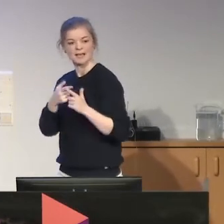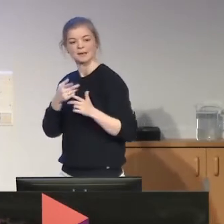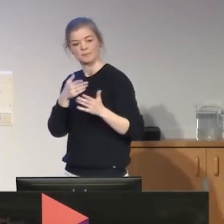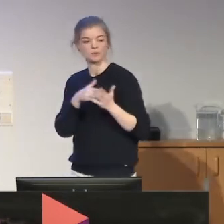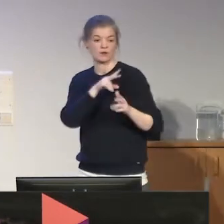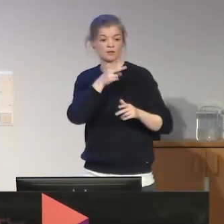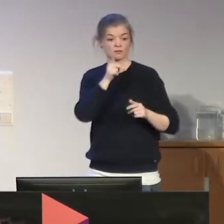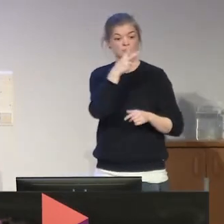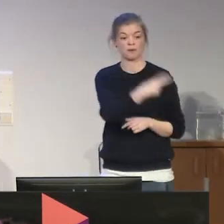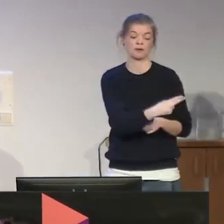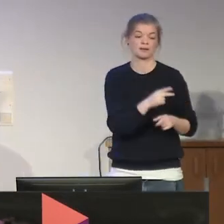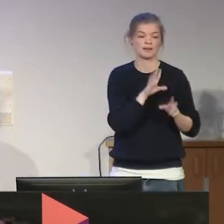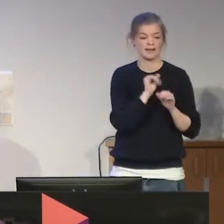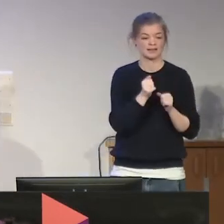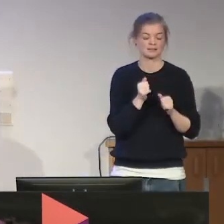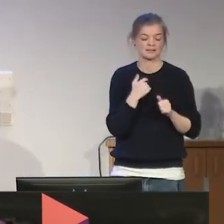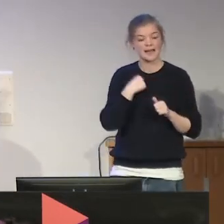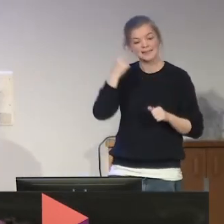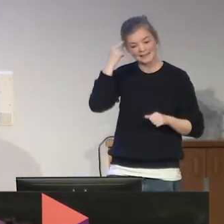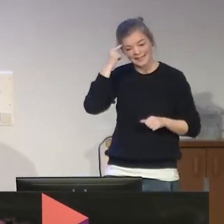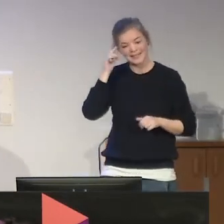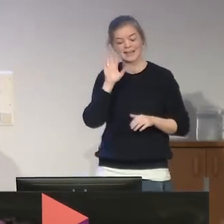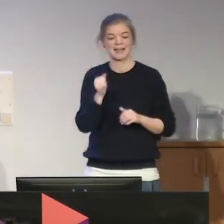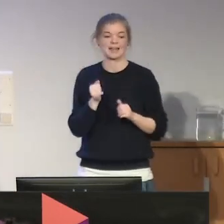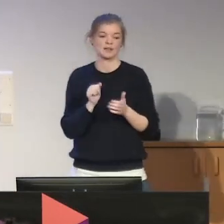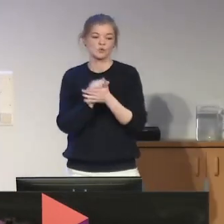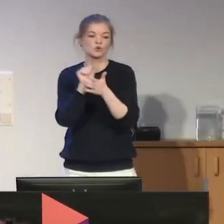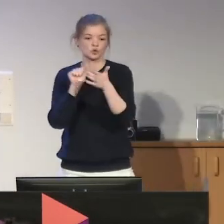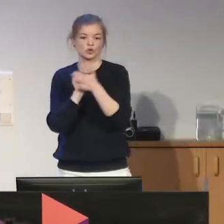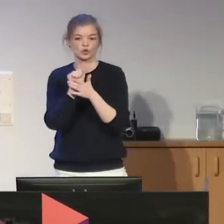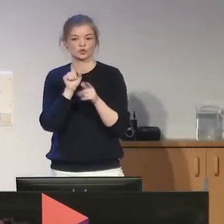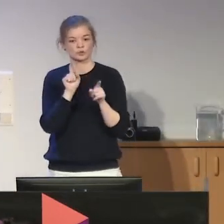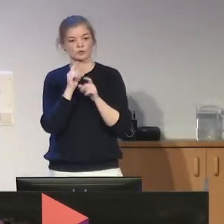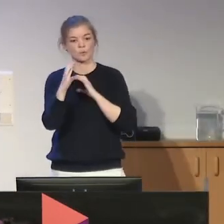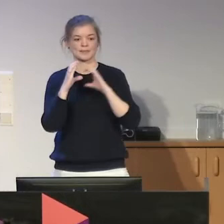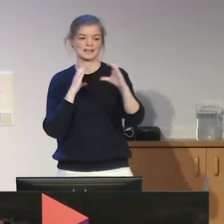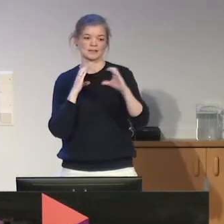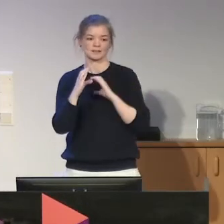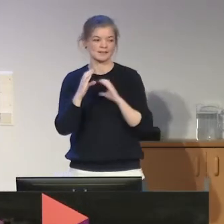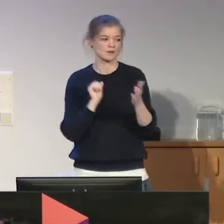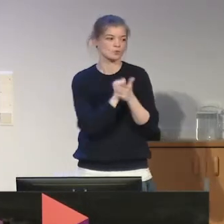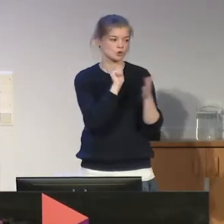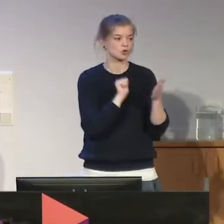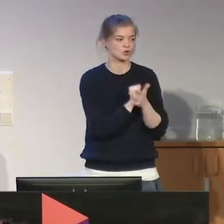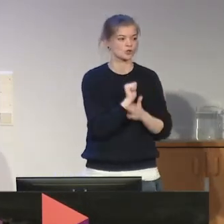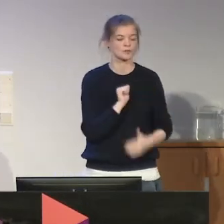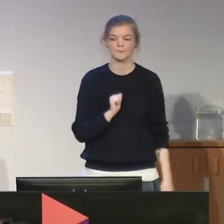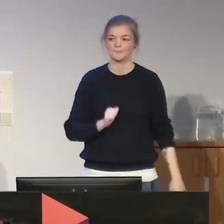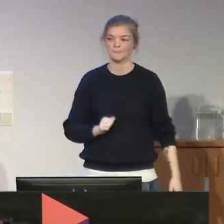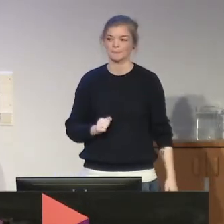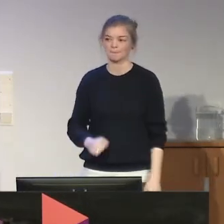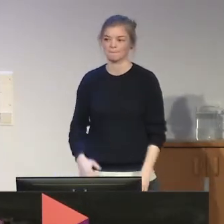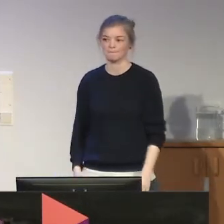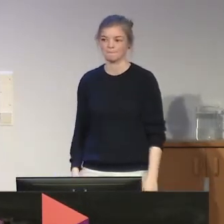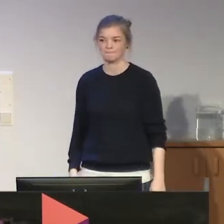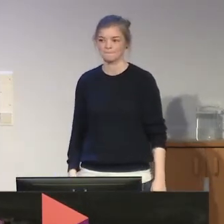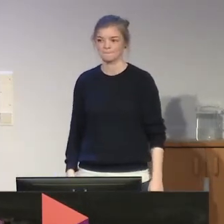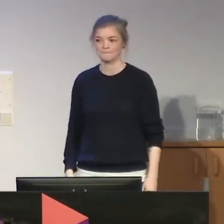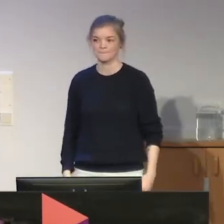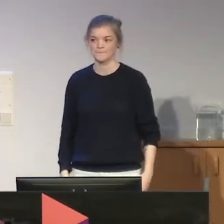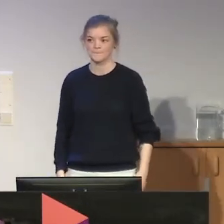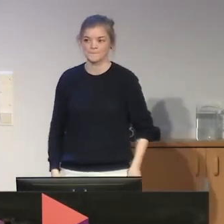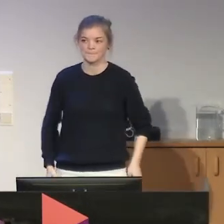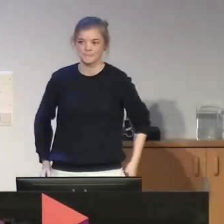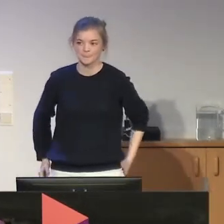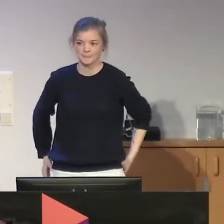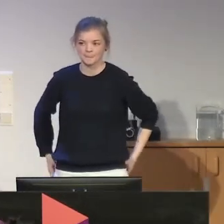was actually trying to put himself, his body, in a certain position towards me. So even this should be seen as communicative. Everything